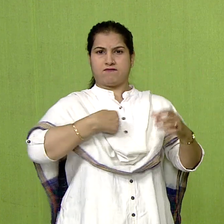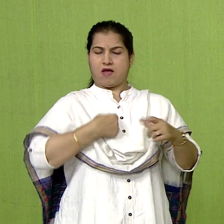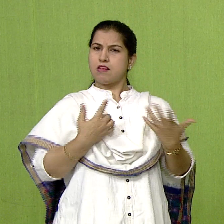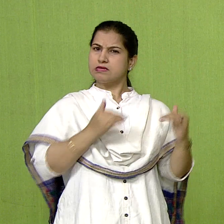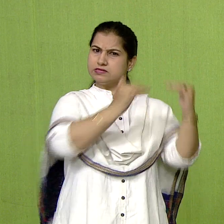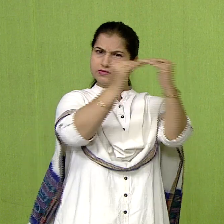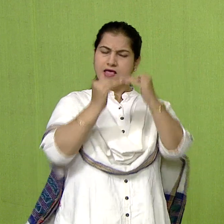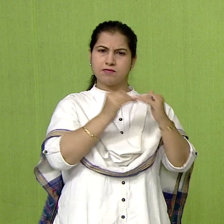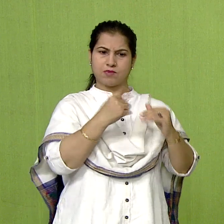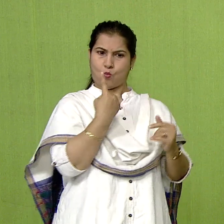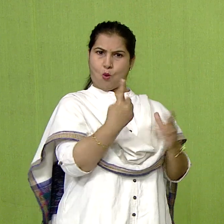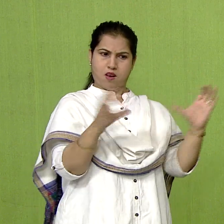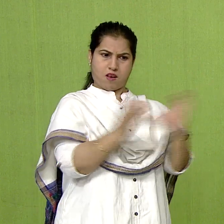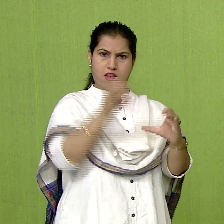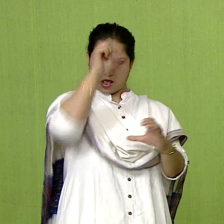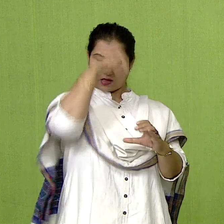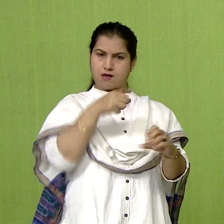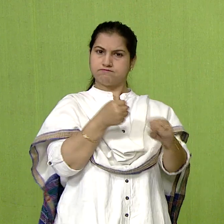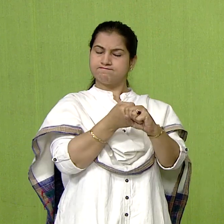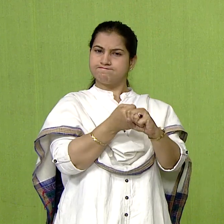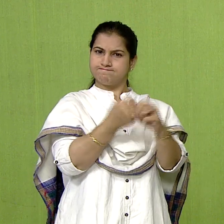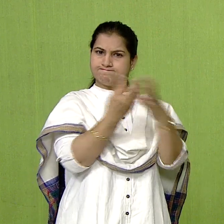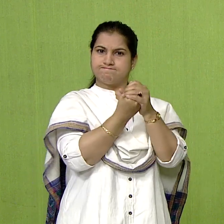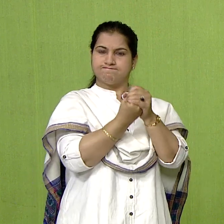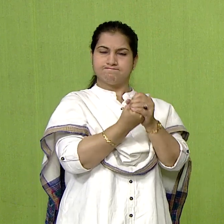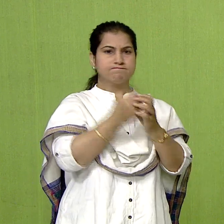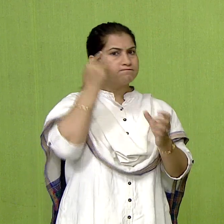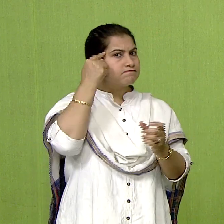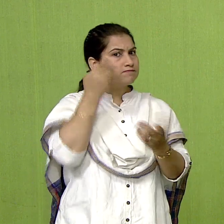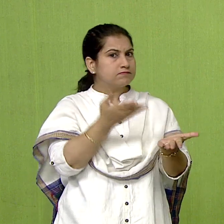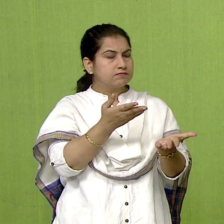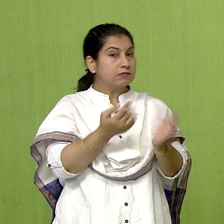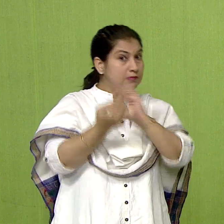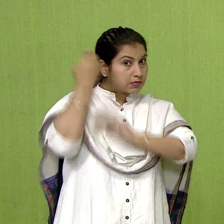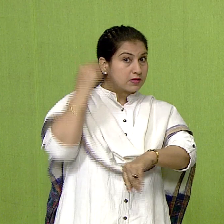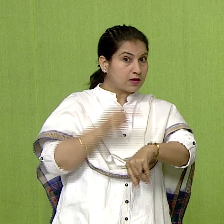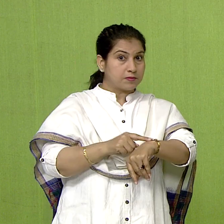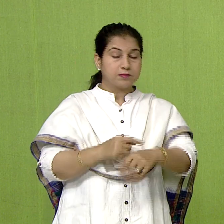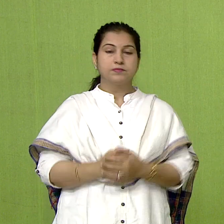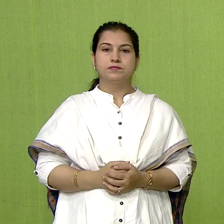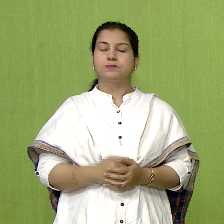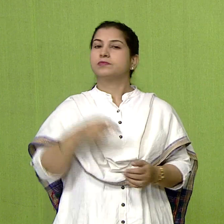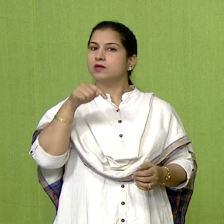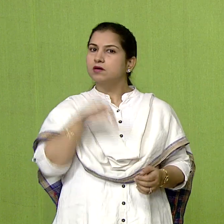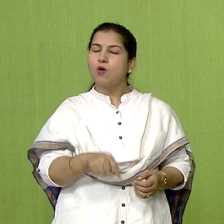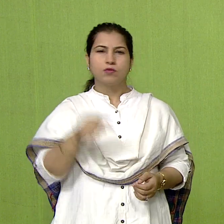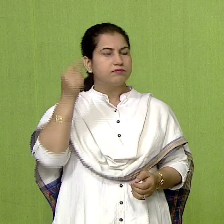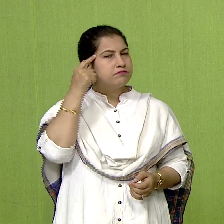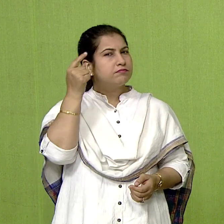west felt that they were part of one country. Let us understand